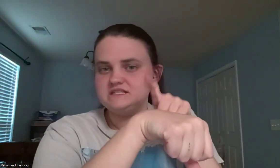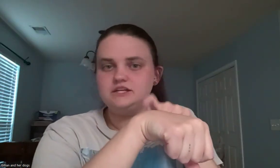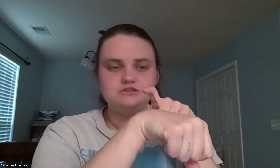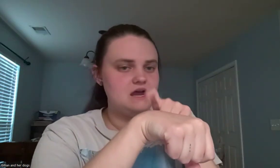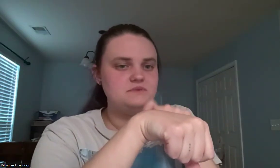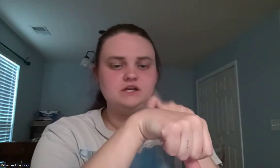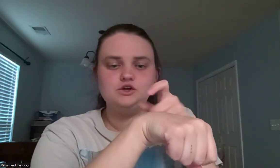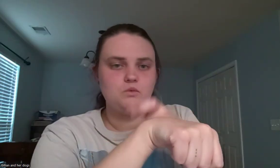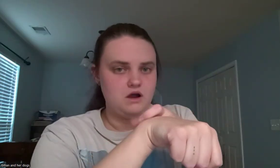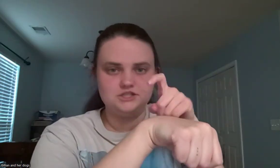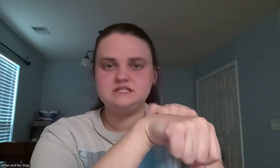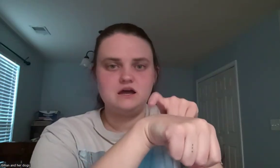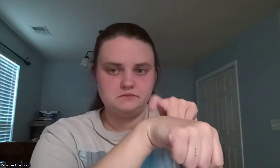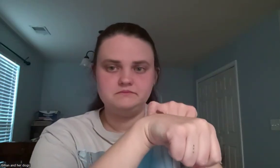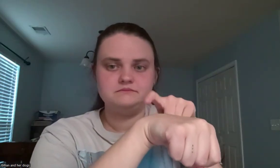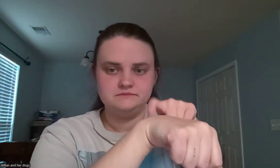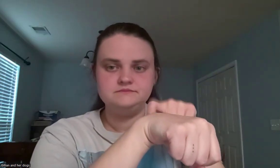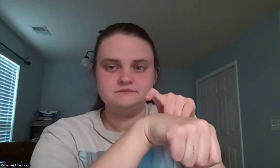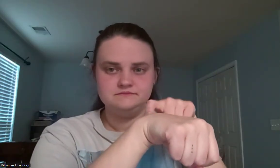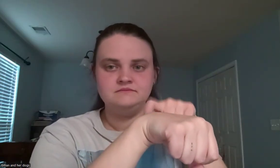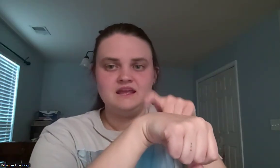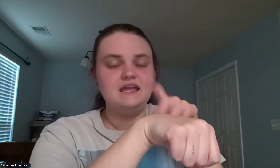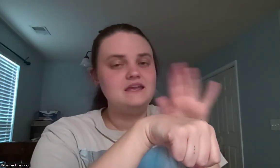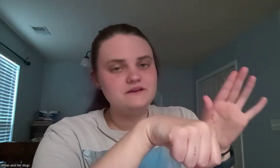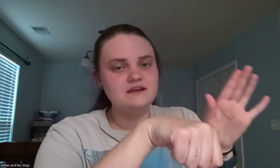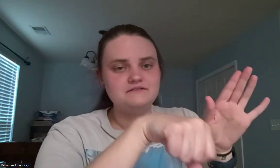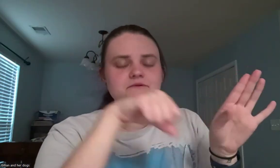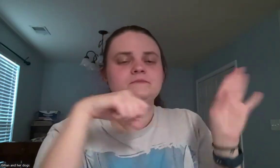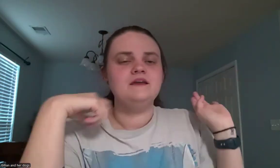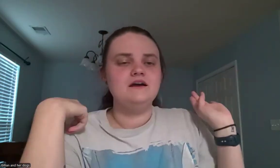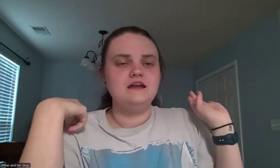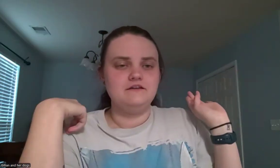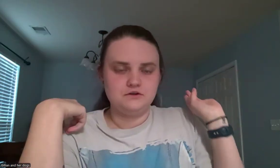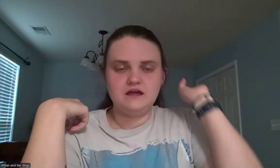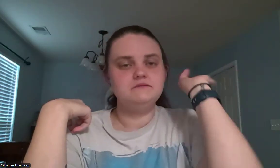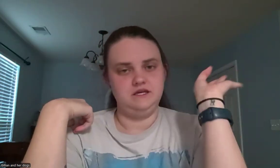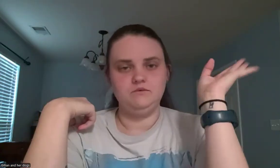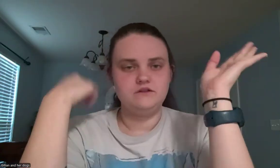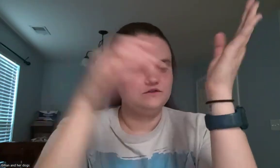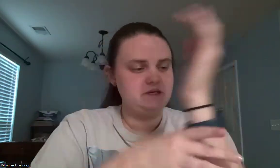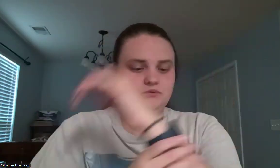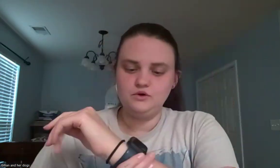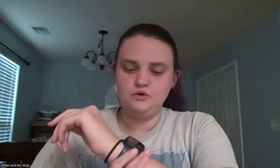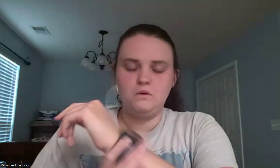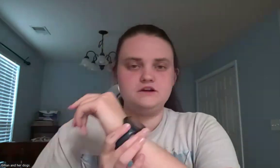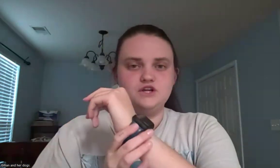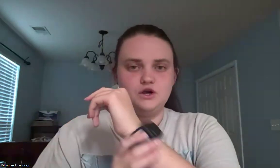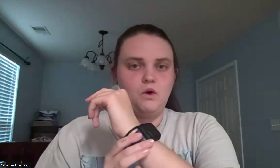like you're tapping your watch, time. Even if you're like me, one of those people who wears her watch